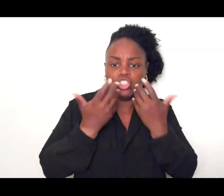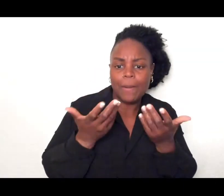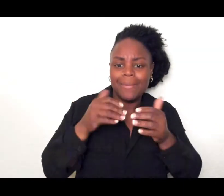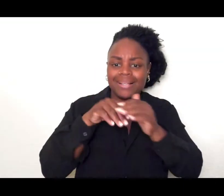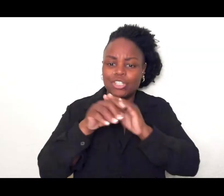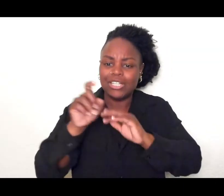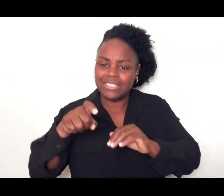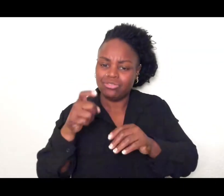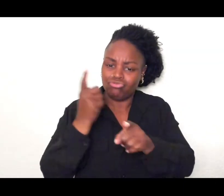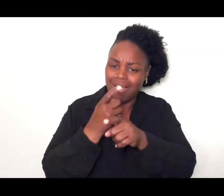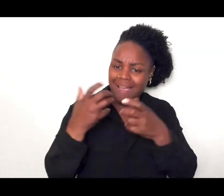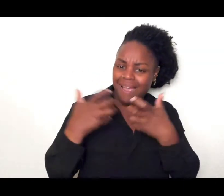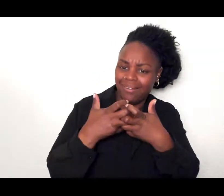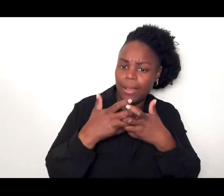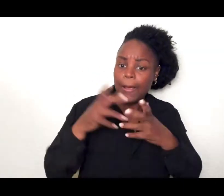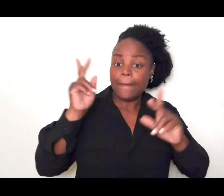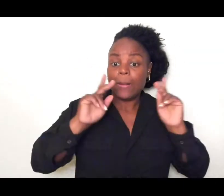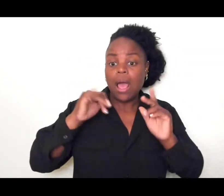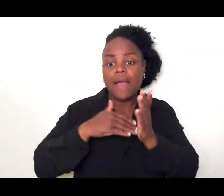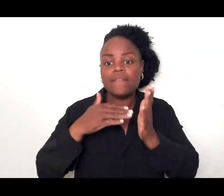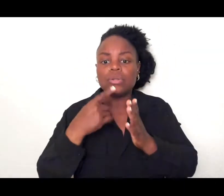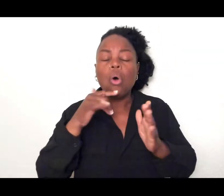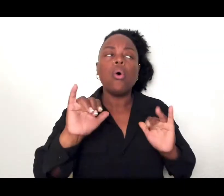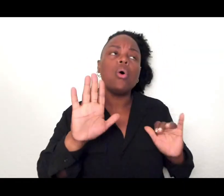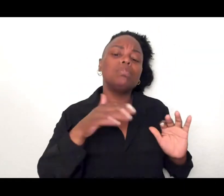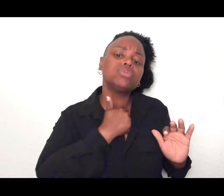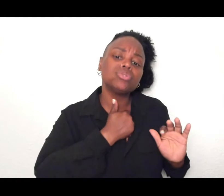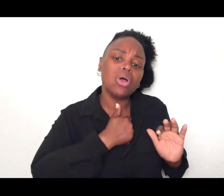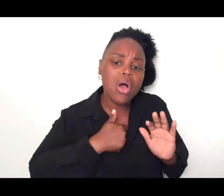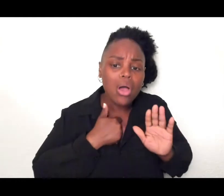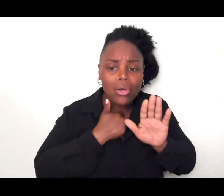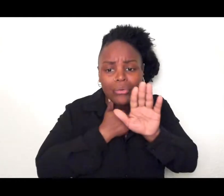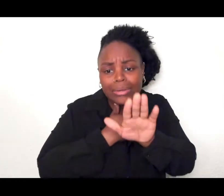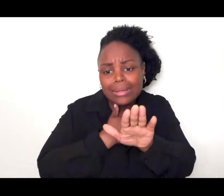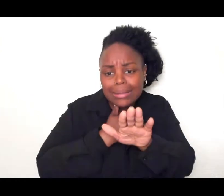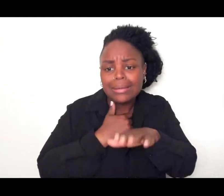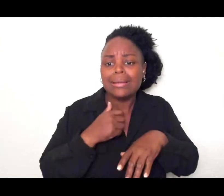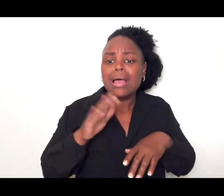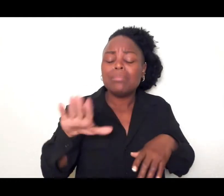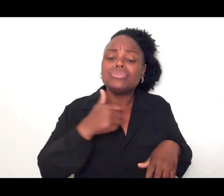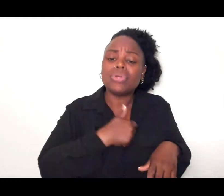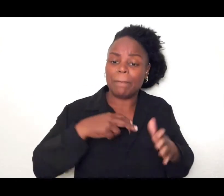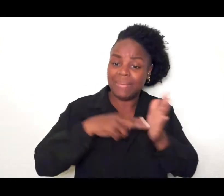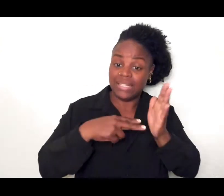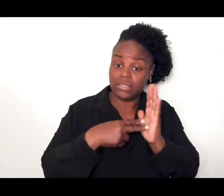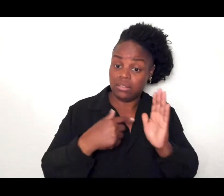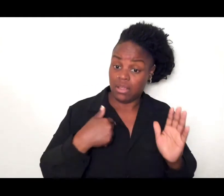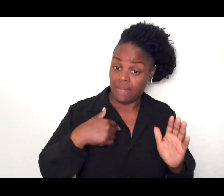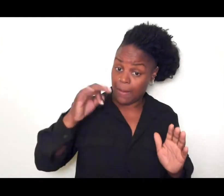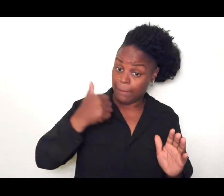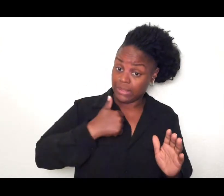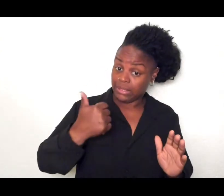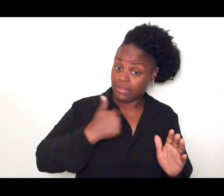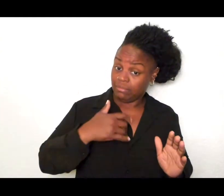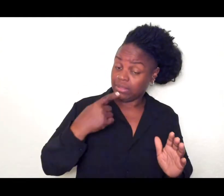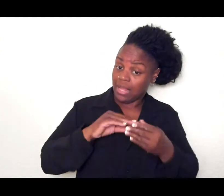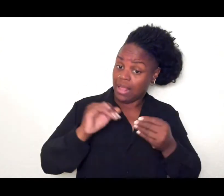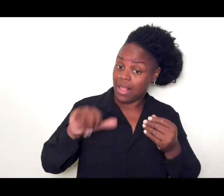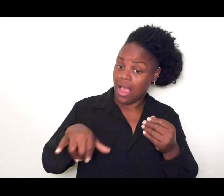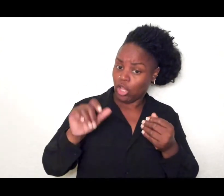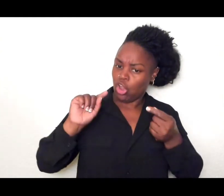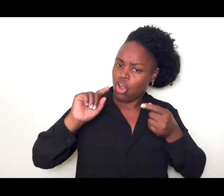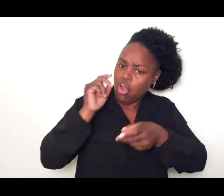looks different for every individual. And at every moment it changes per individual too. I think that centering access